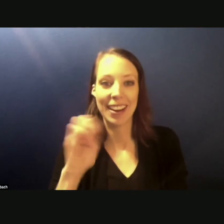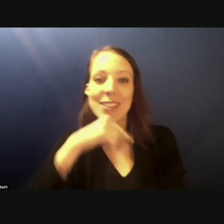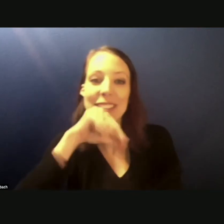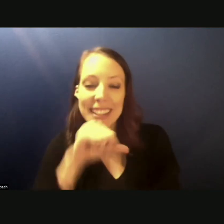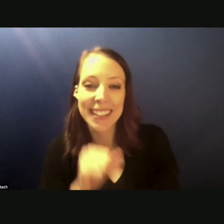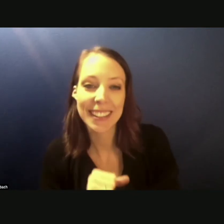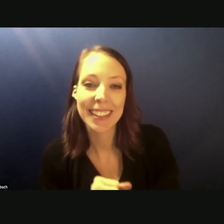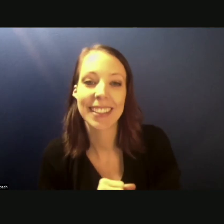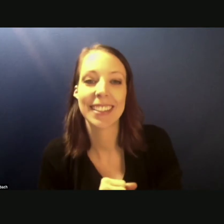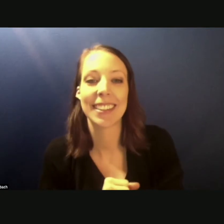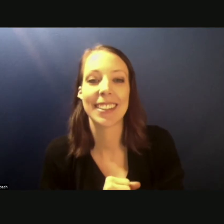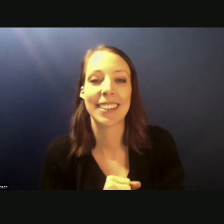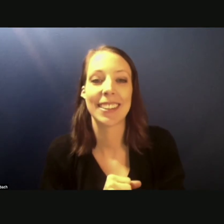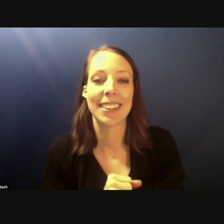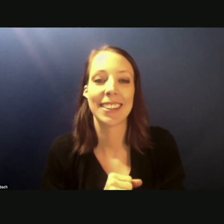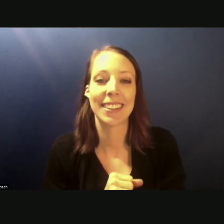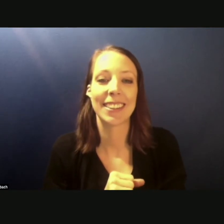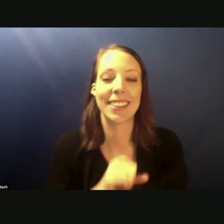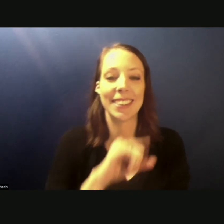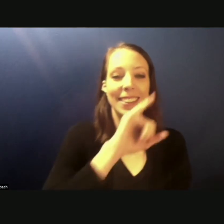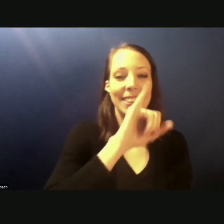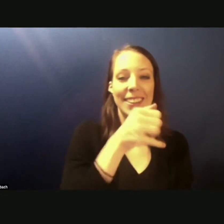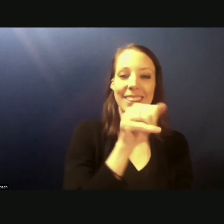the Jake. So I was like Jennie and Jake. Okay,